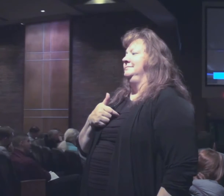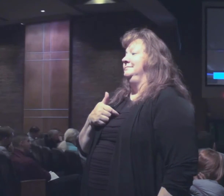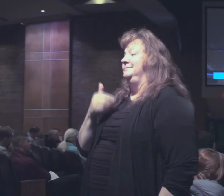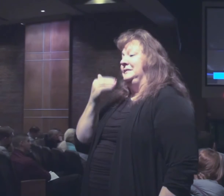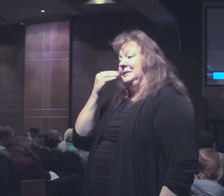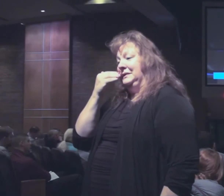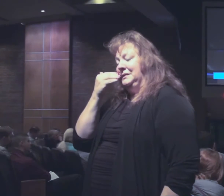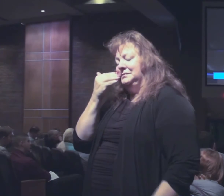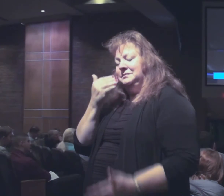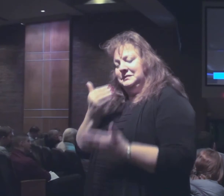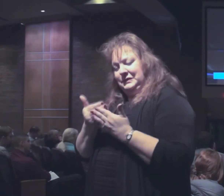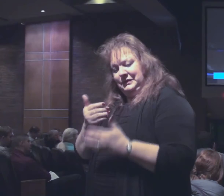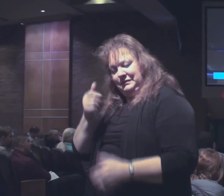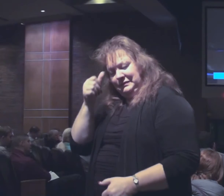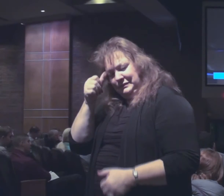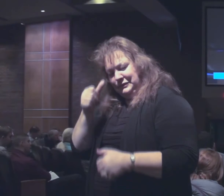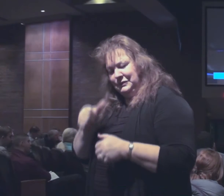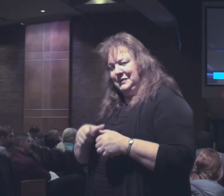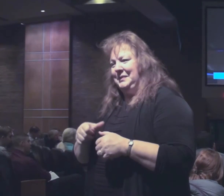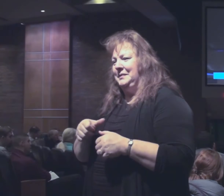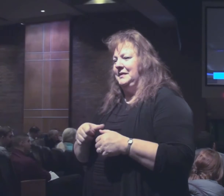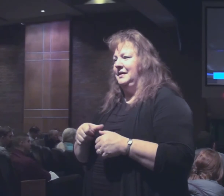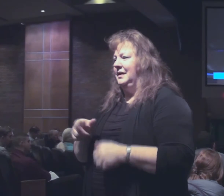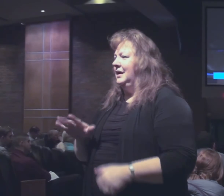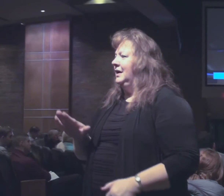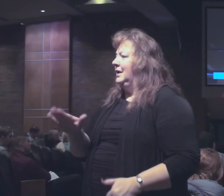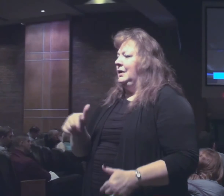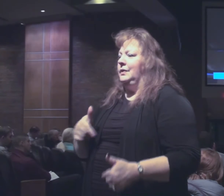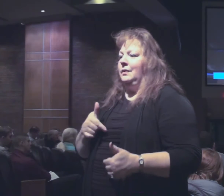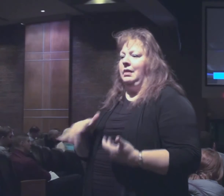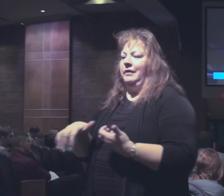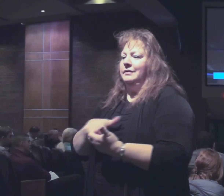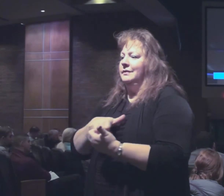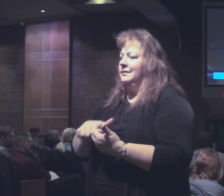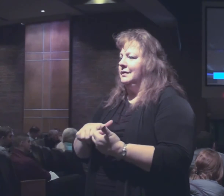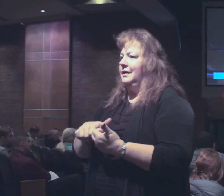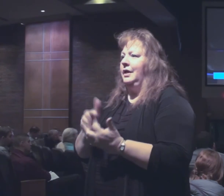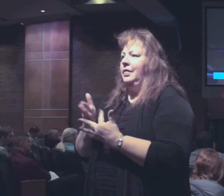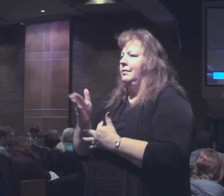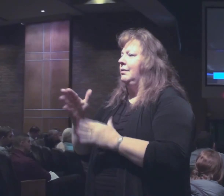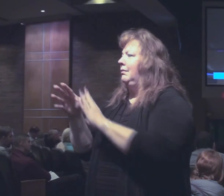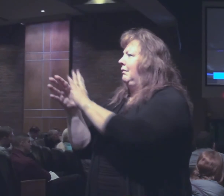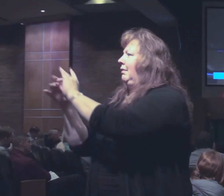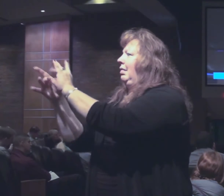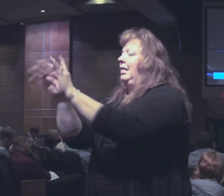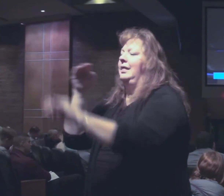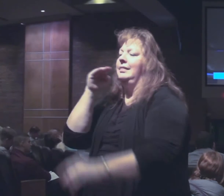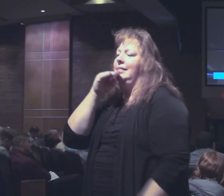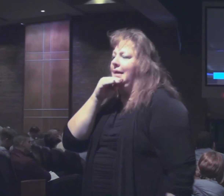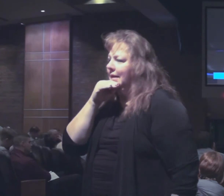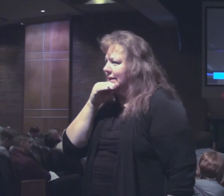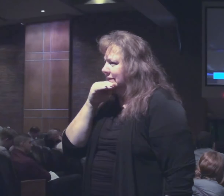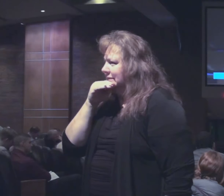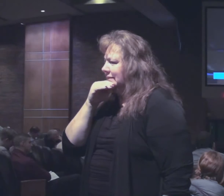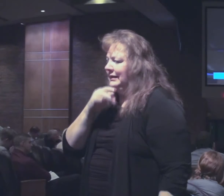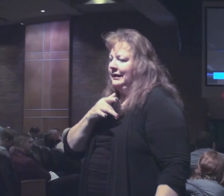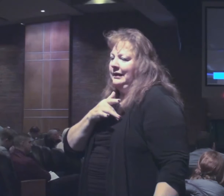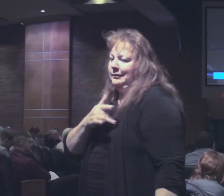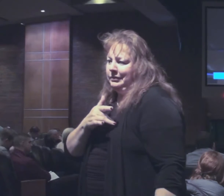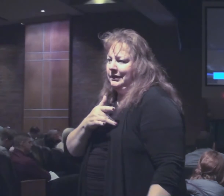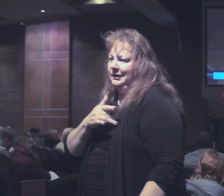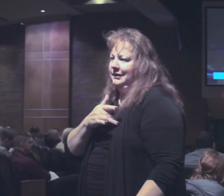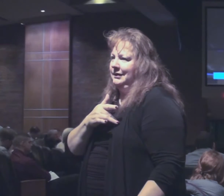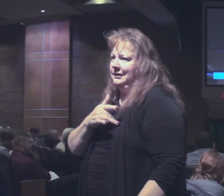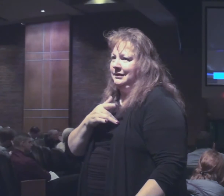And I'm good to remember. Your life won't be destroyed by the slanderous lies, malicious intent of